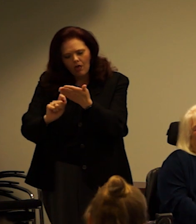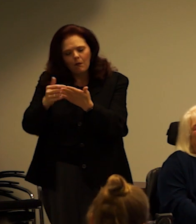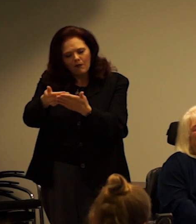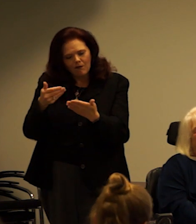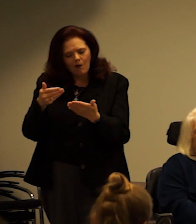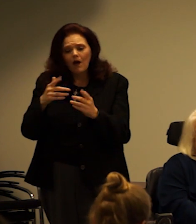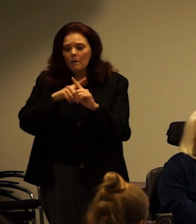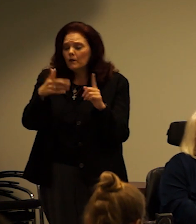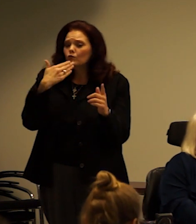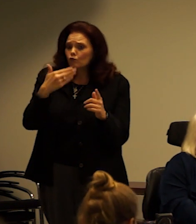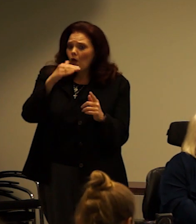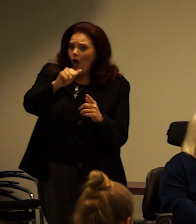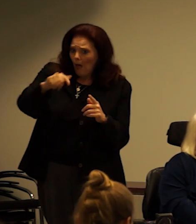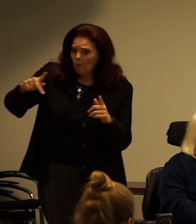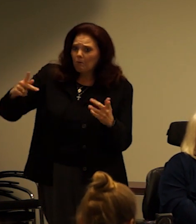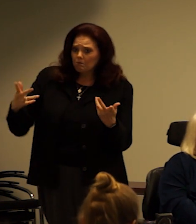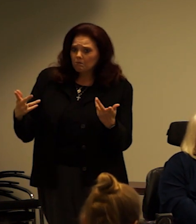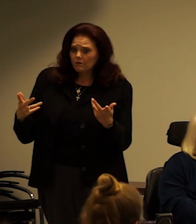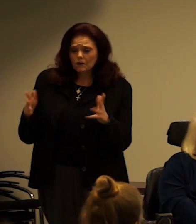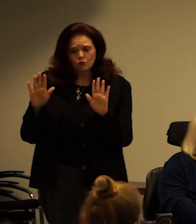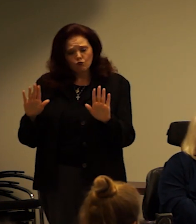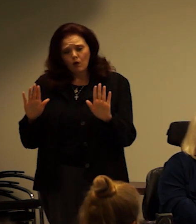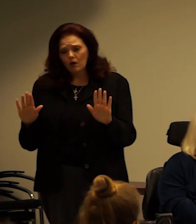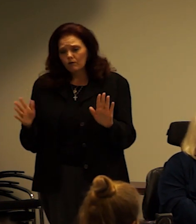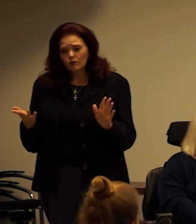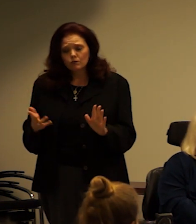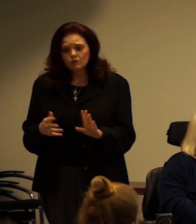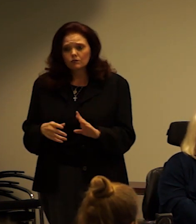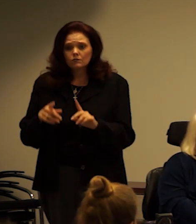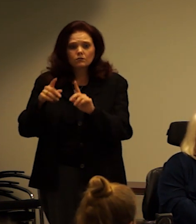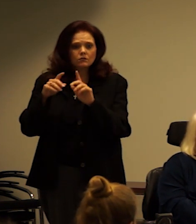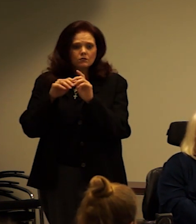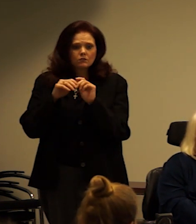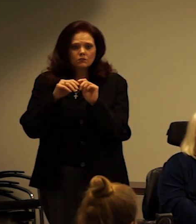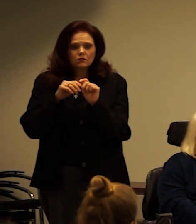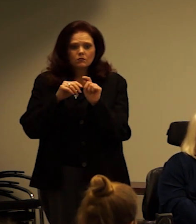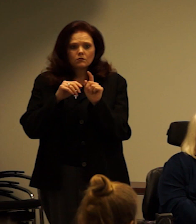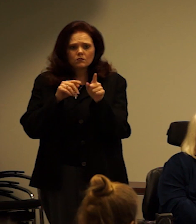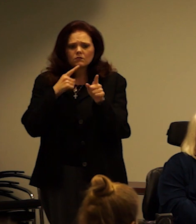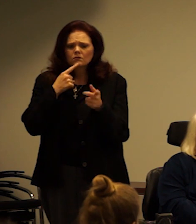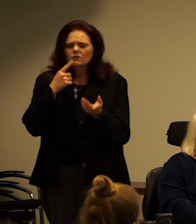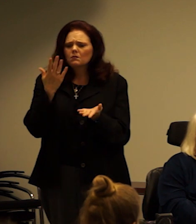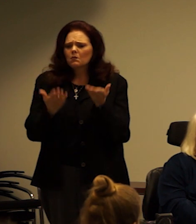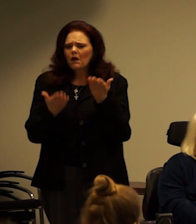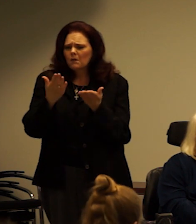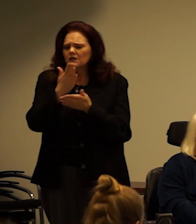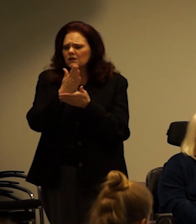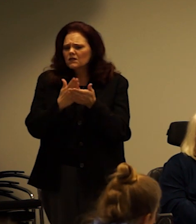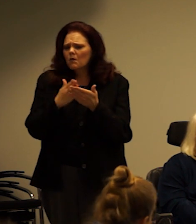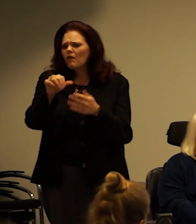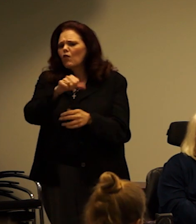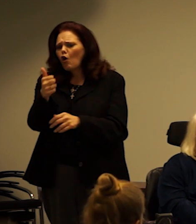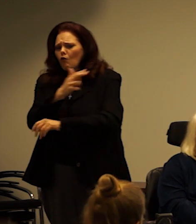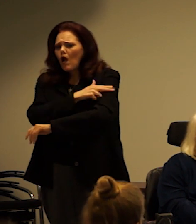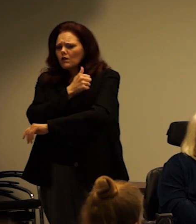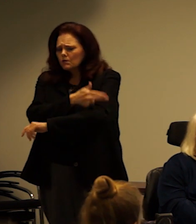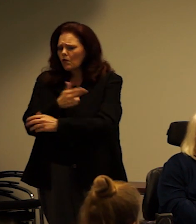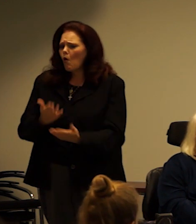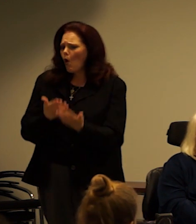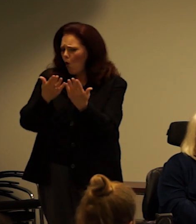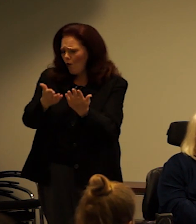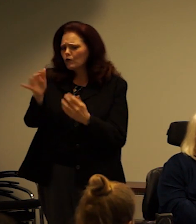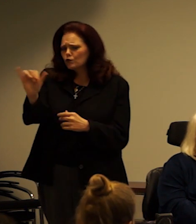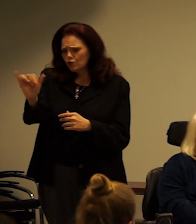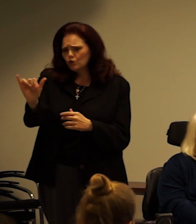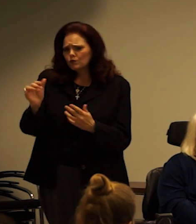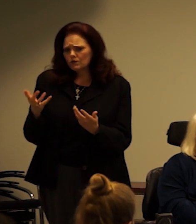It's a great app. Yeah. Okay. Great. My Chart. Okay. Some of the other hospitals may be doing the same